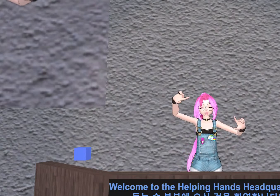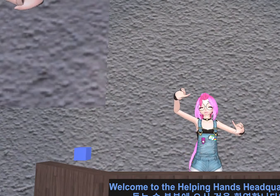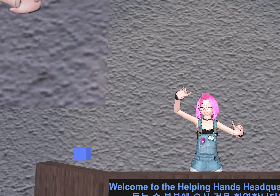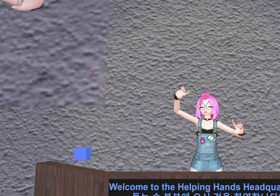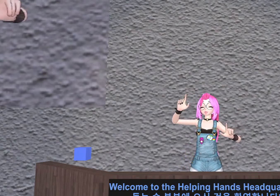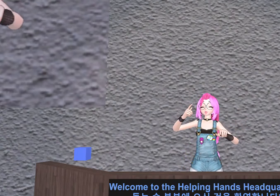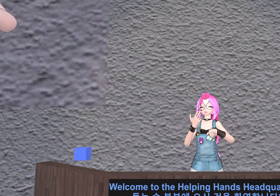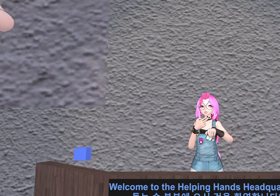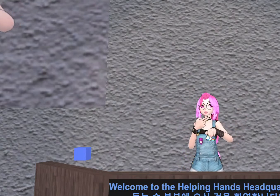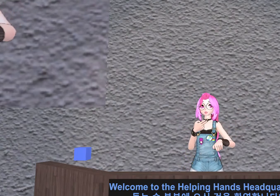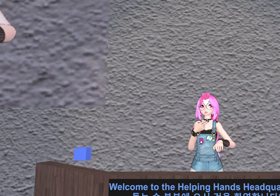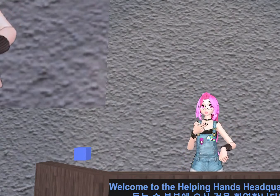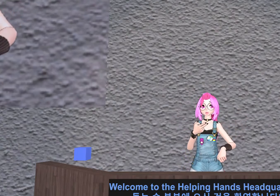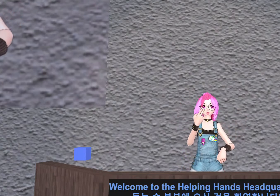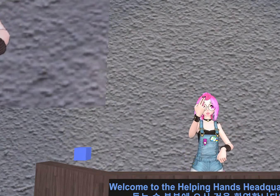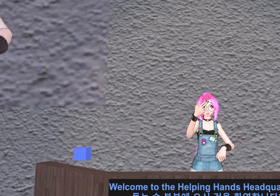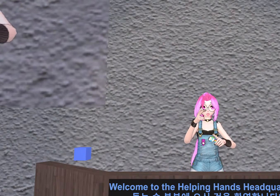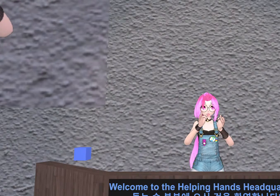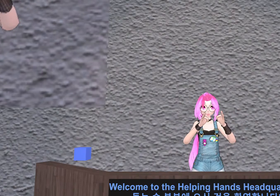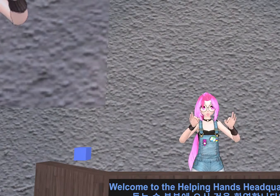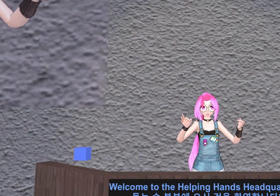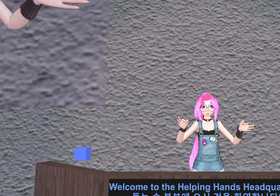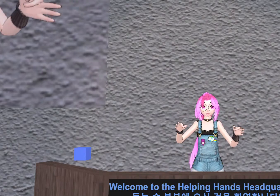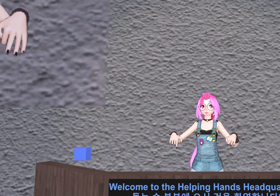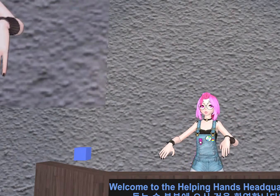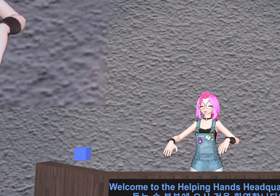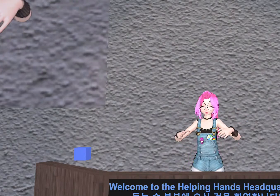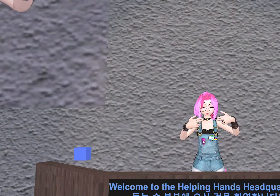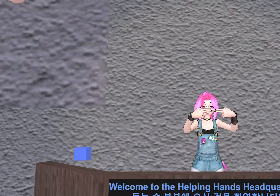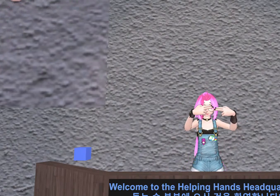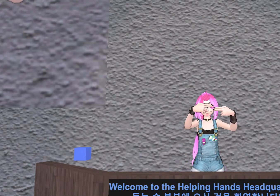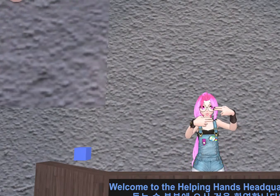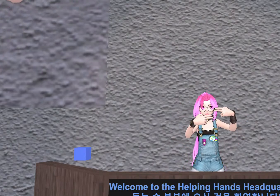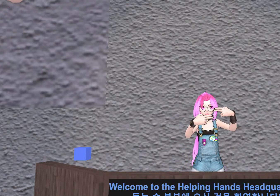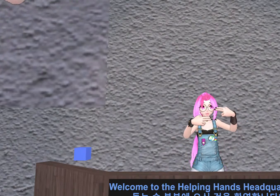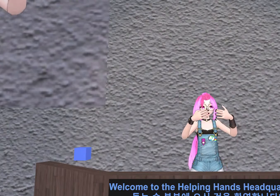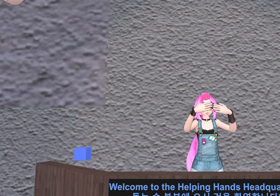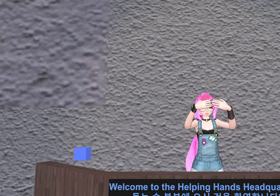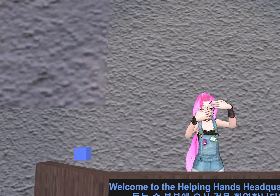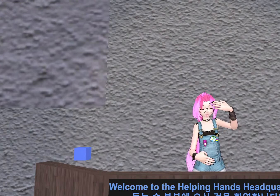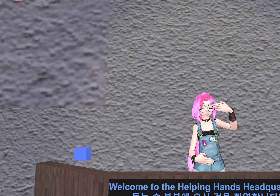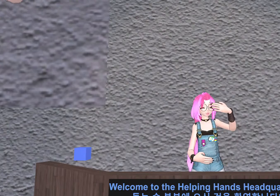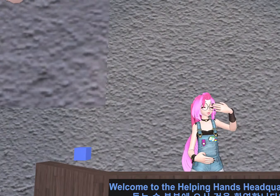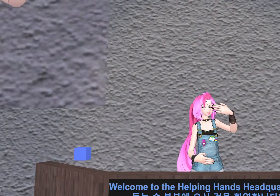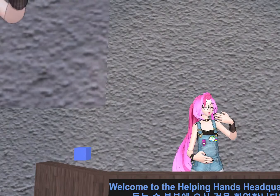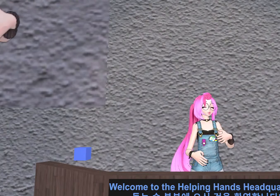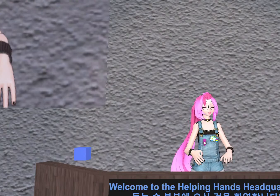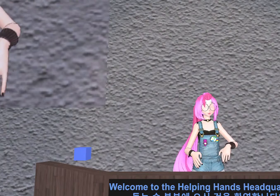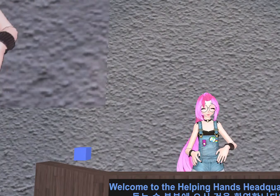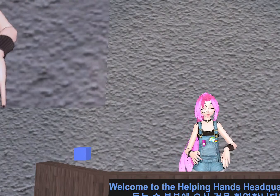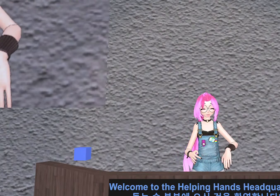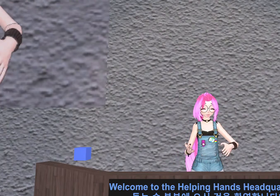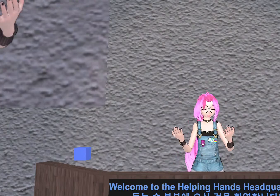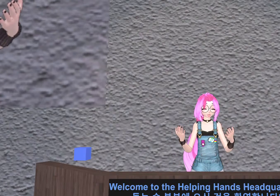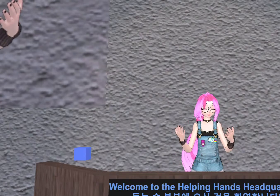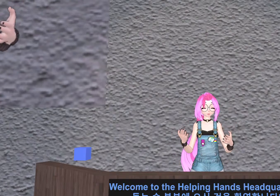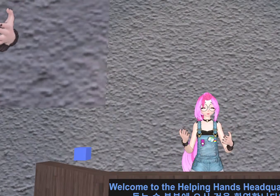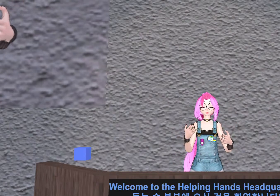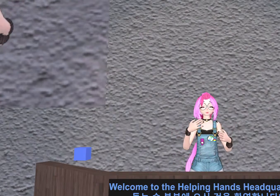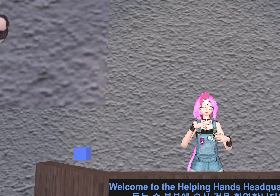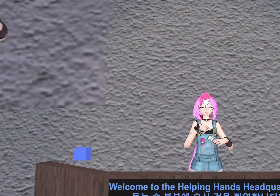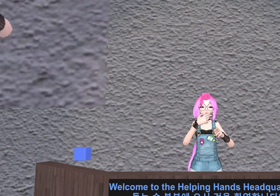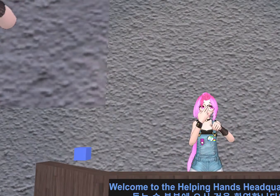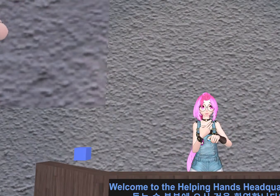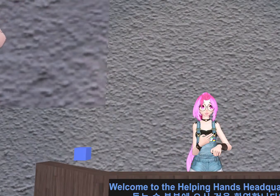75% of the screen, and usually it's only like 2 sentences. So it's like 2 sentences and then nothing. And then you're